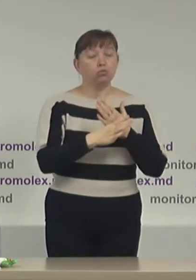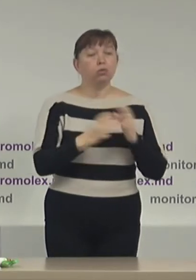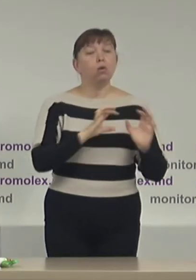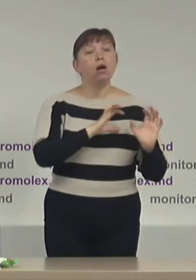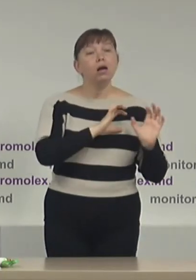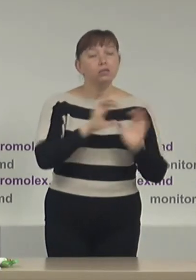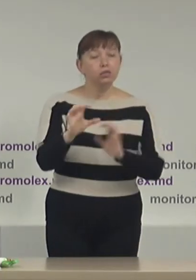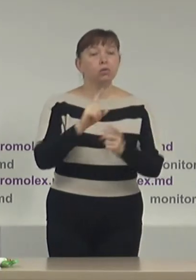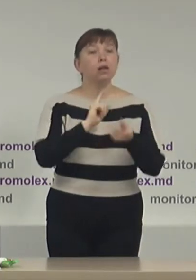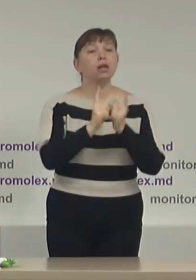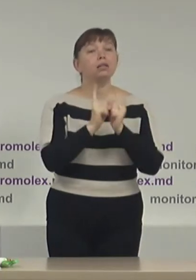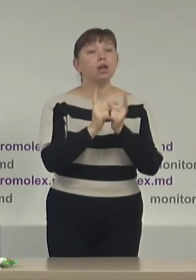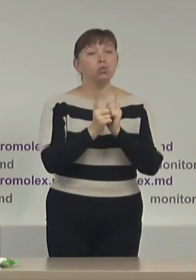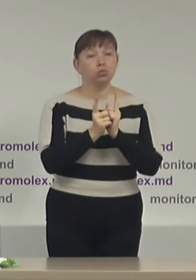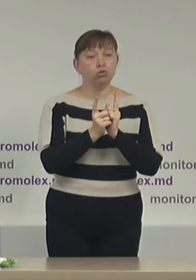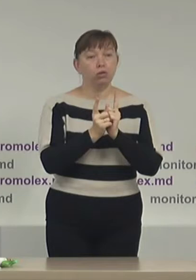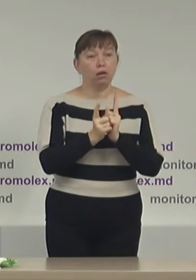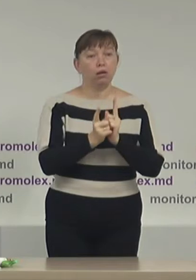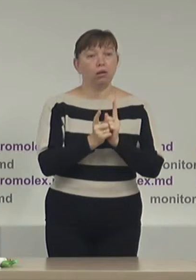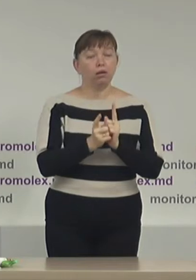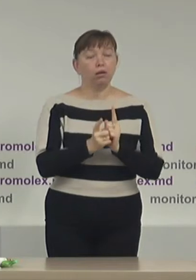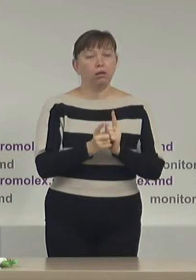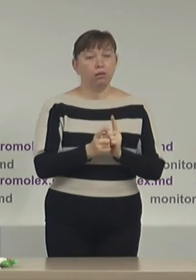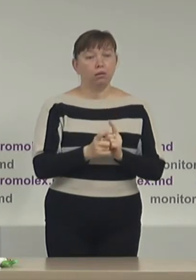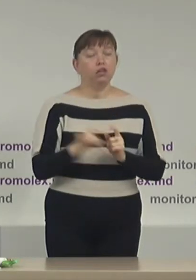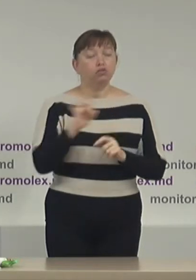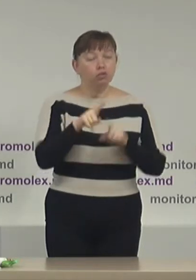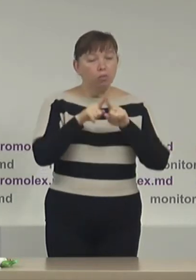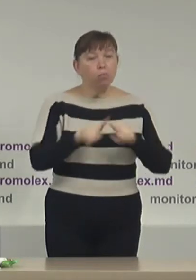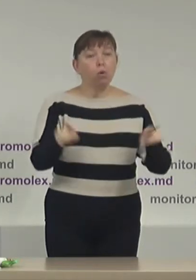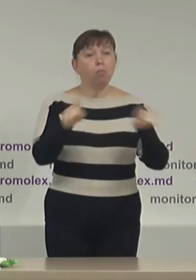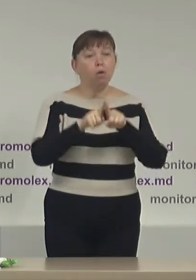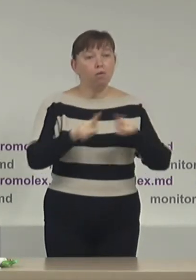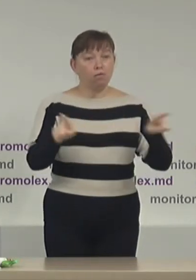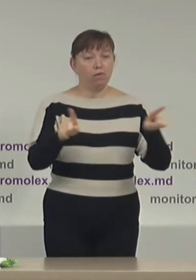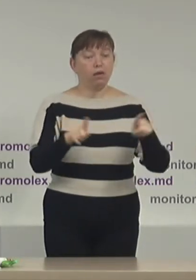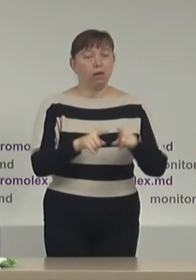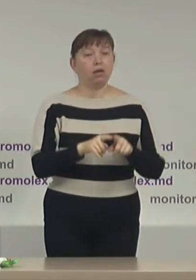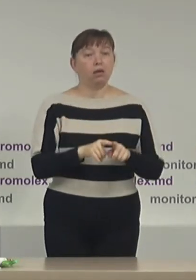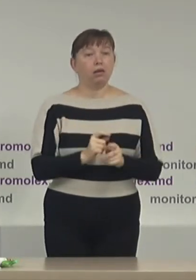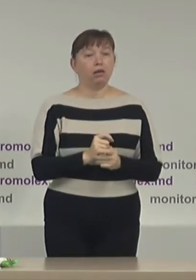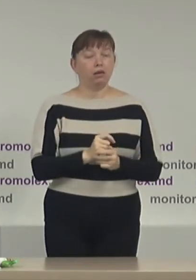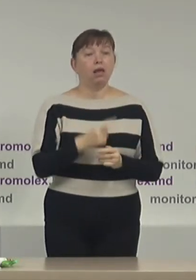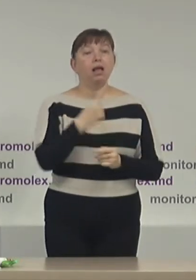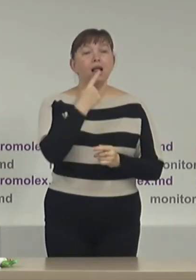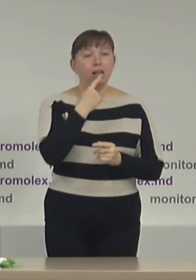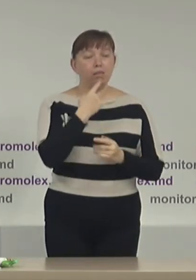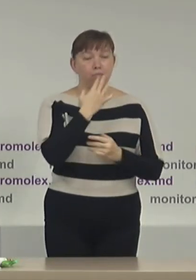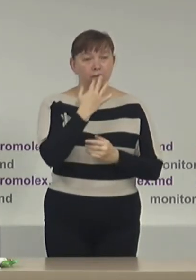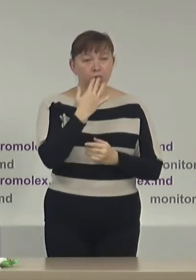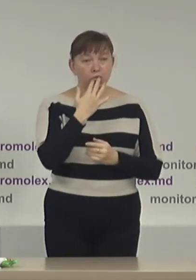which help us with translation and promoting